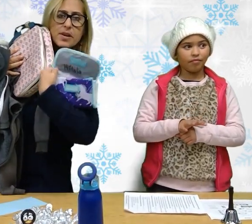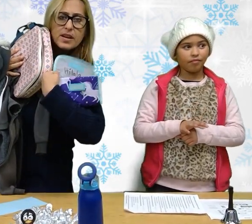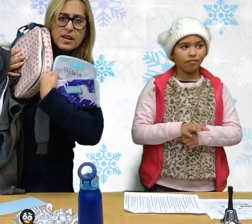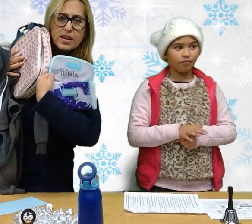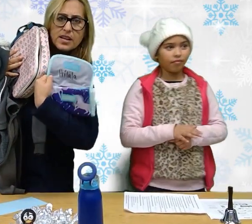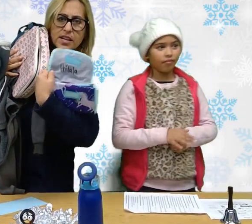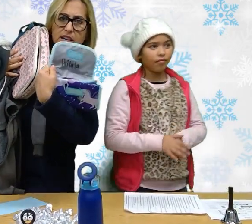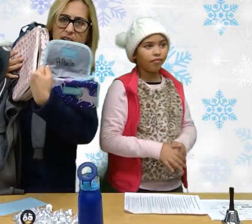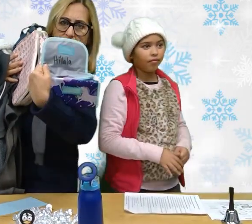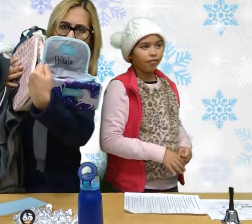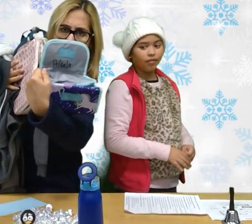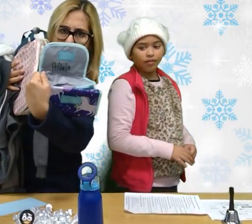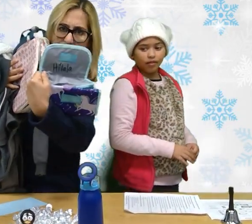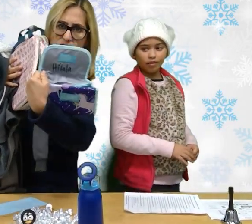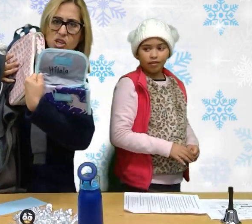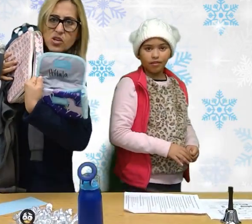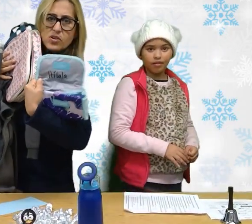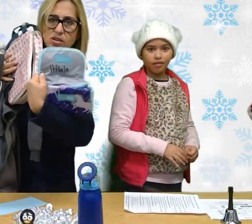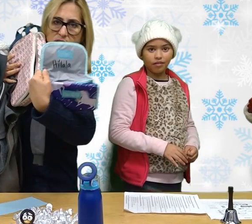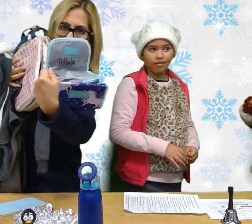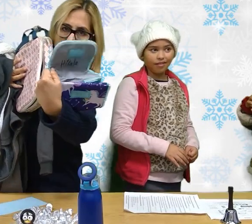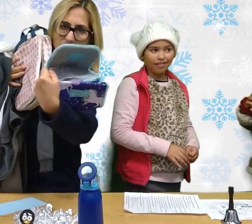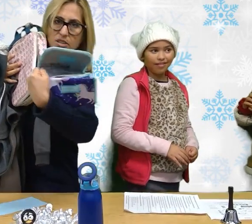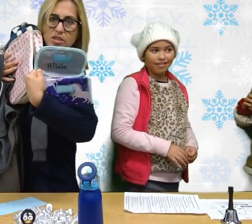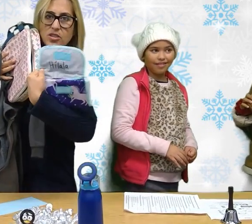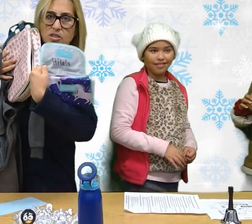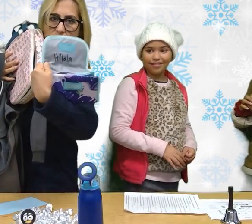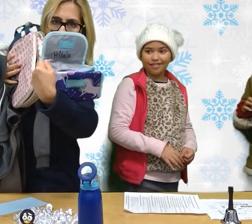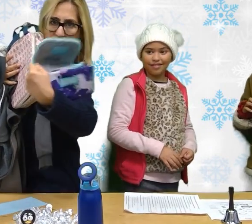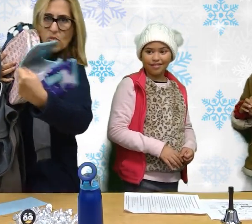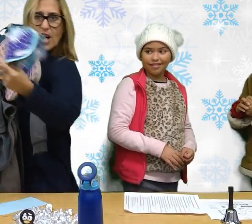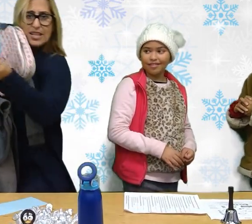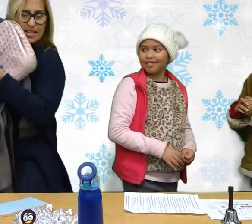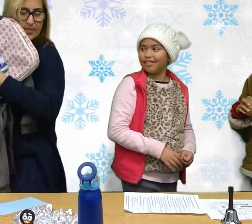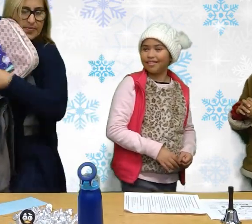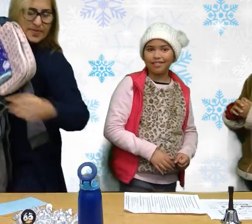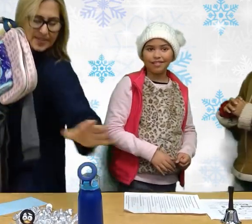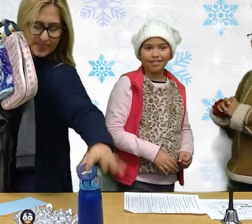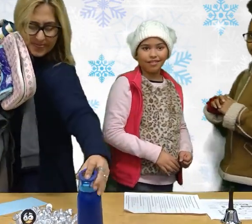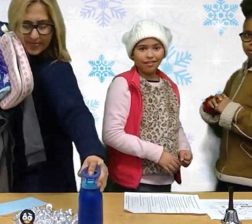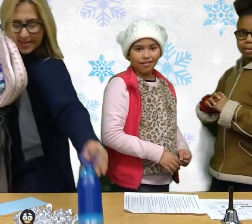name. This is you. Go get your wallet.